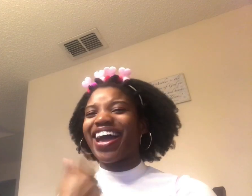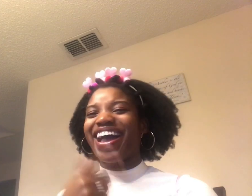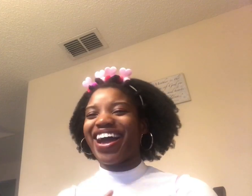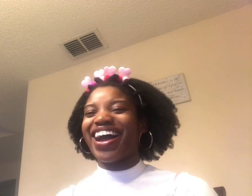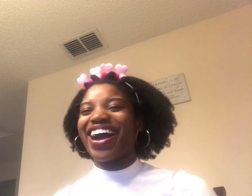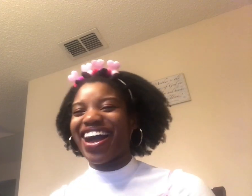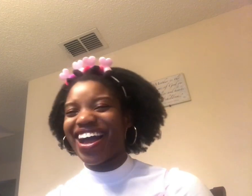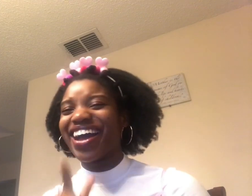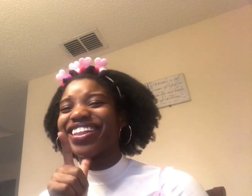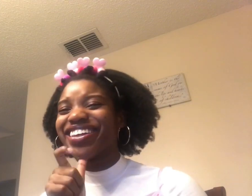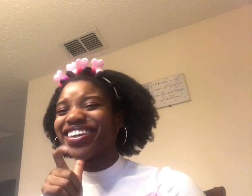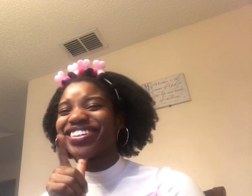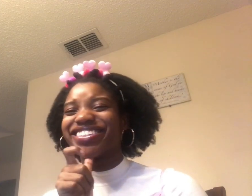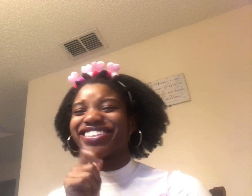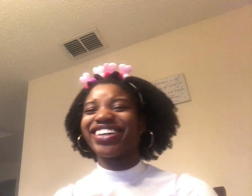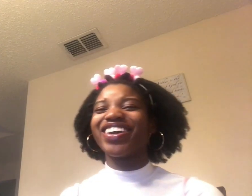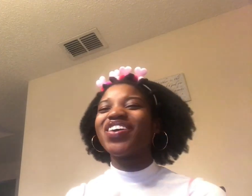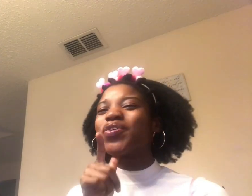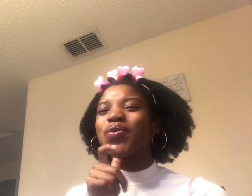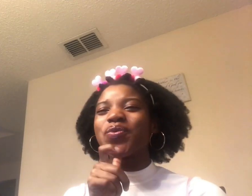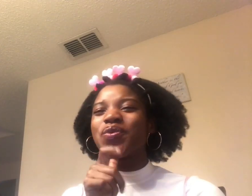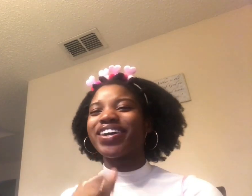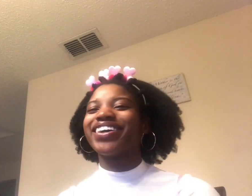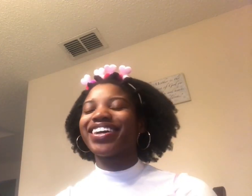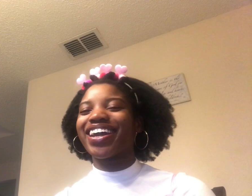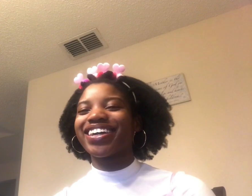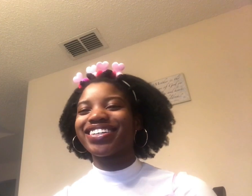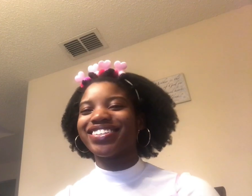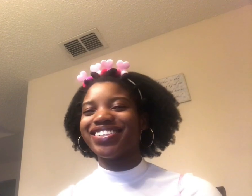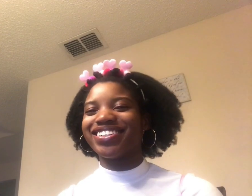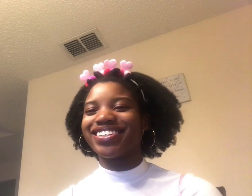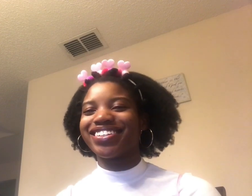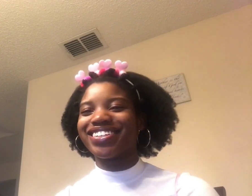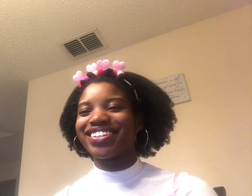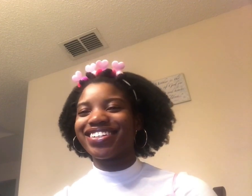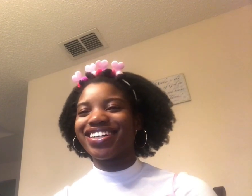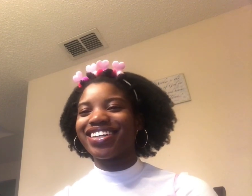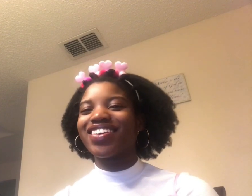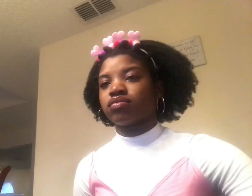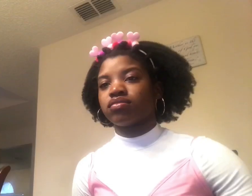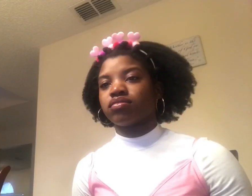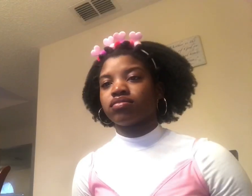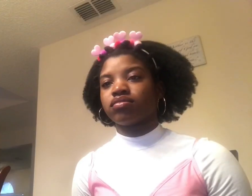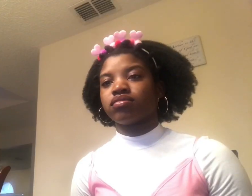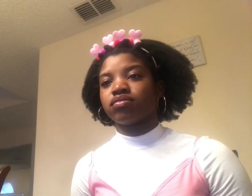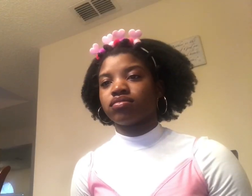cool I didn't know now this section is not